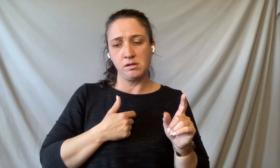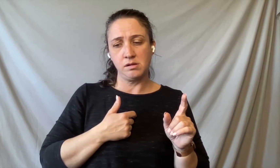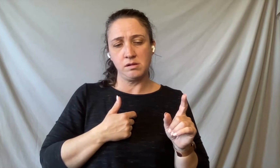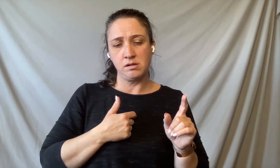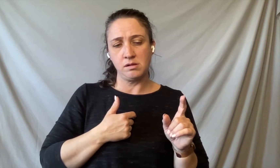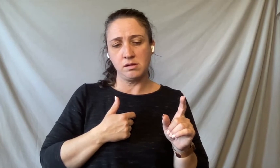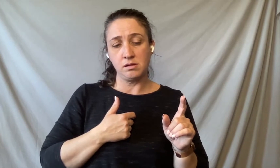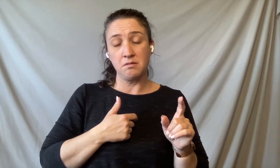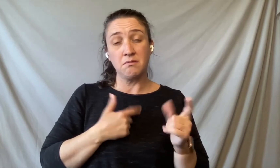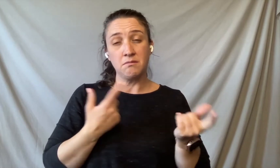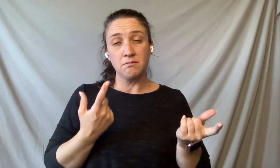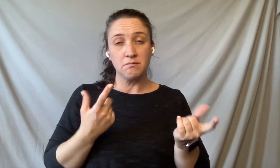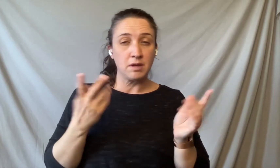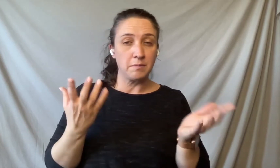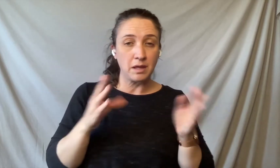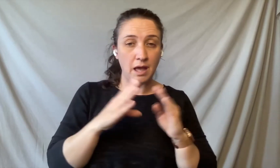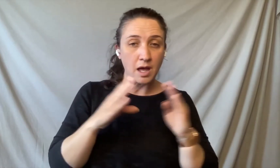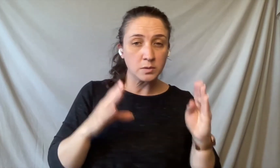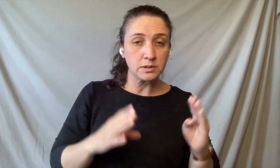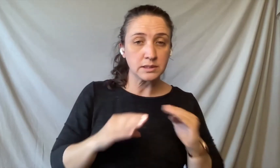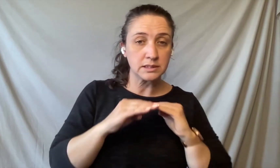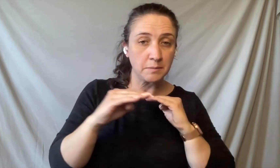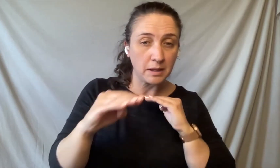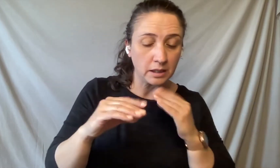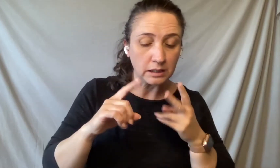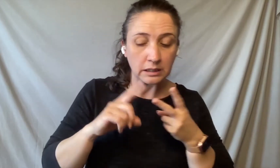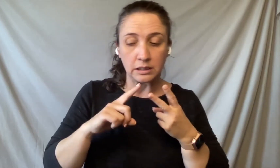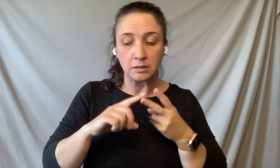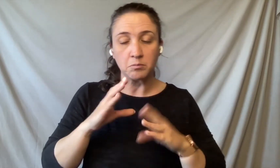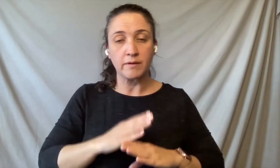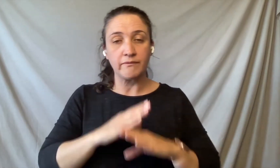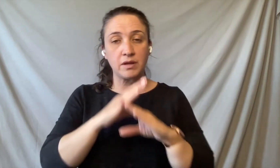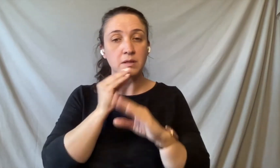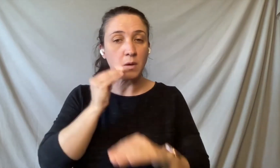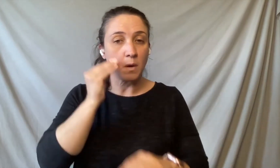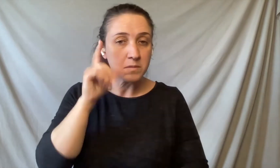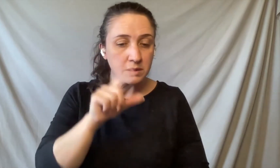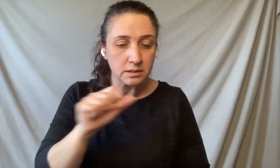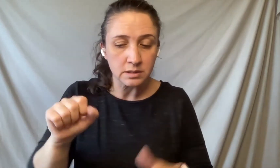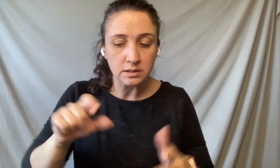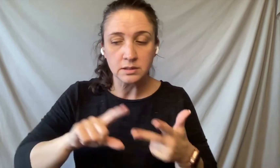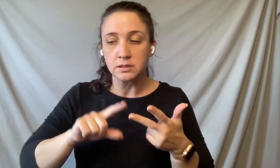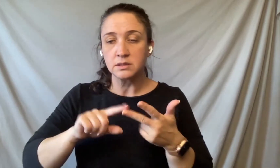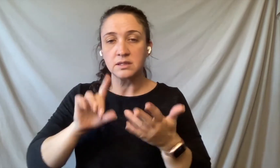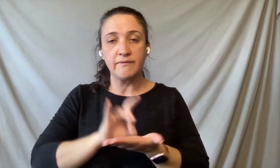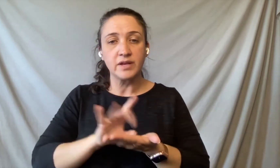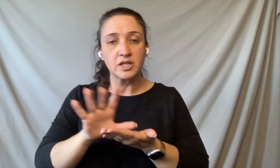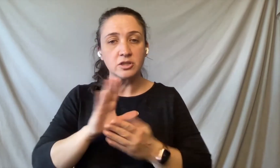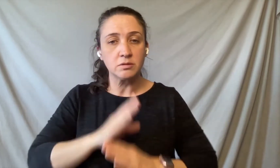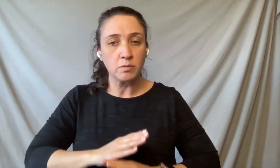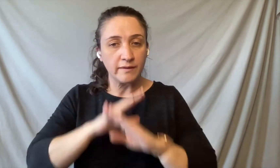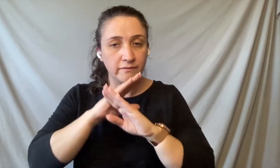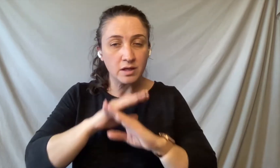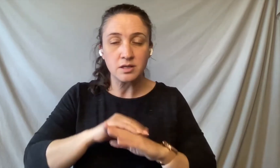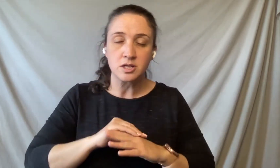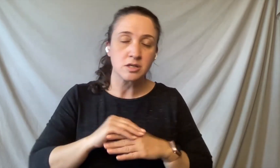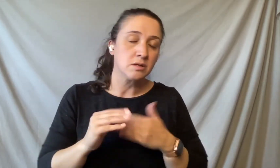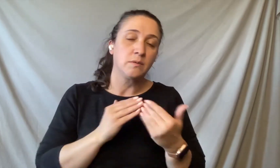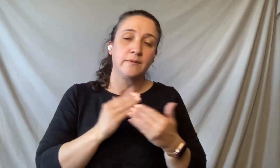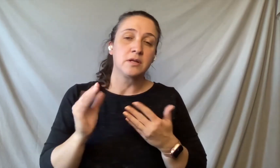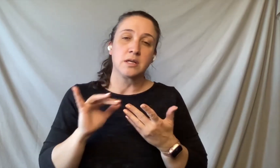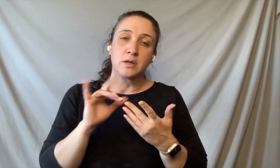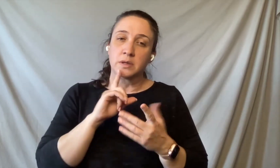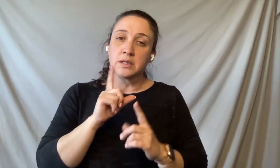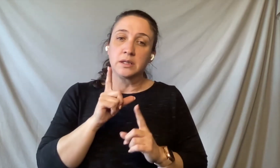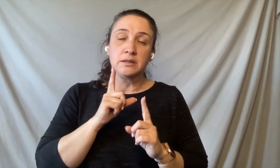housing stability, preventing homelessness, eviction whatever. I think it's maybe speaks to a